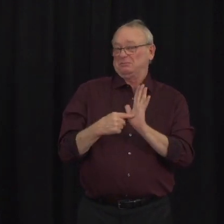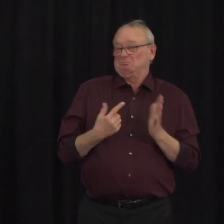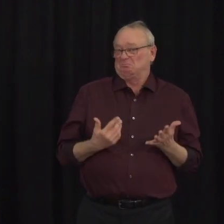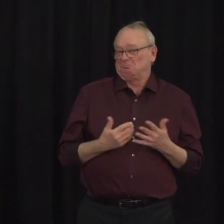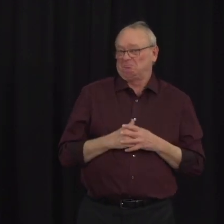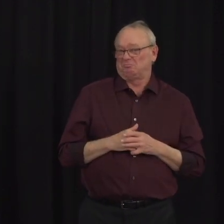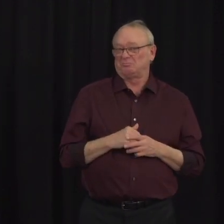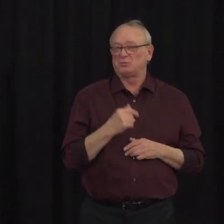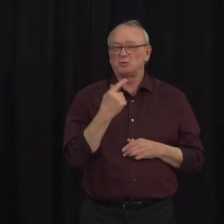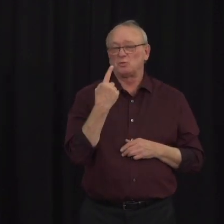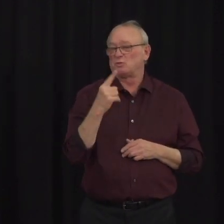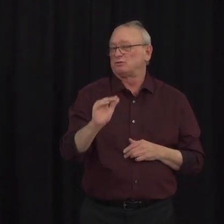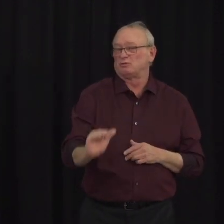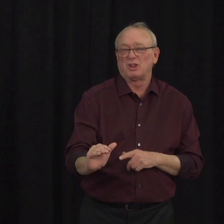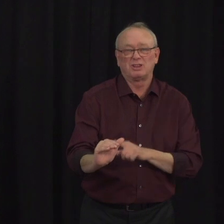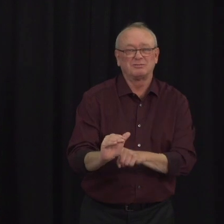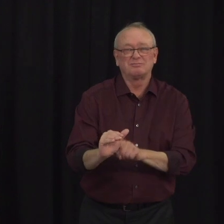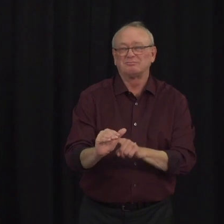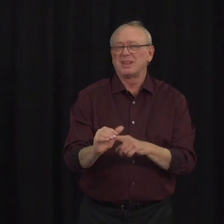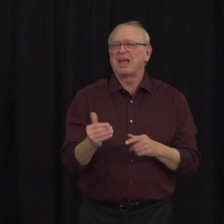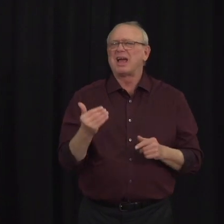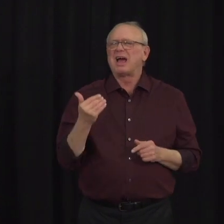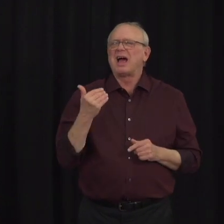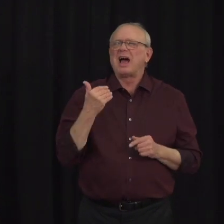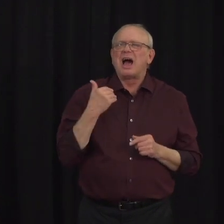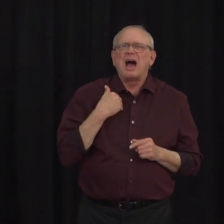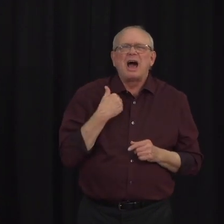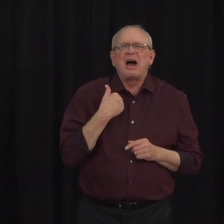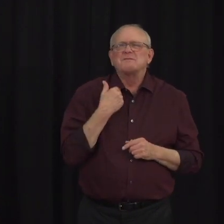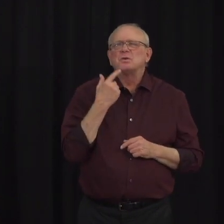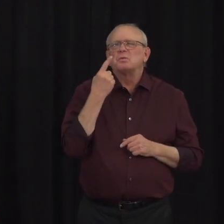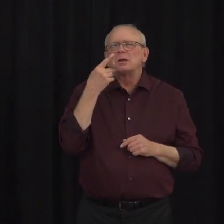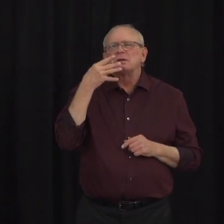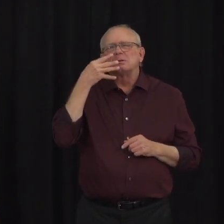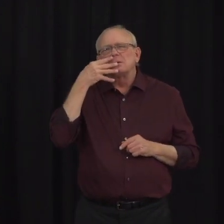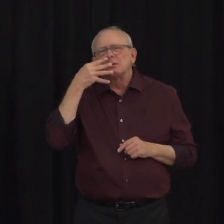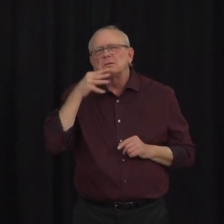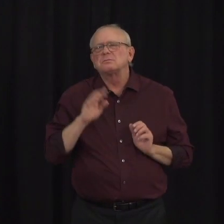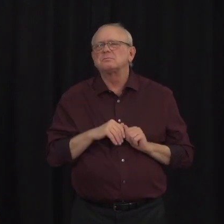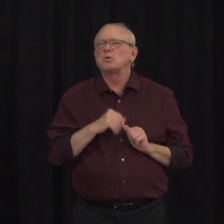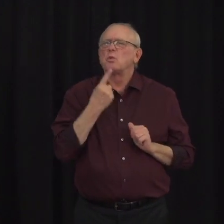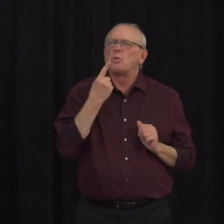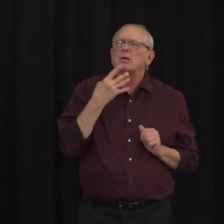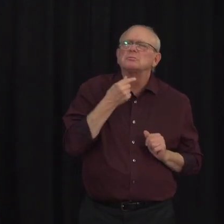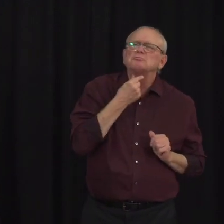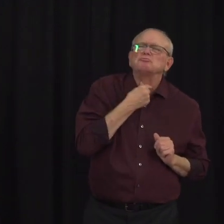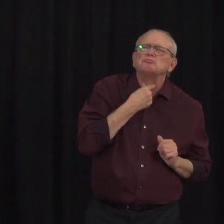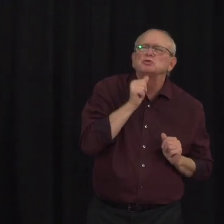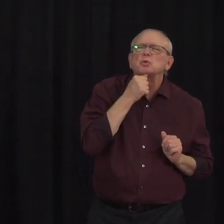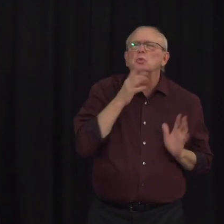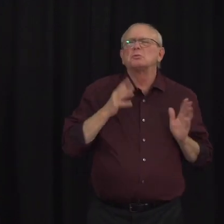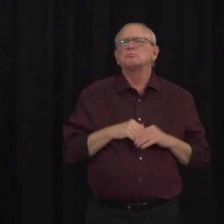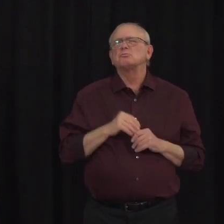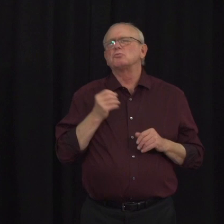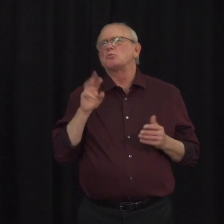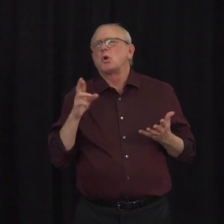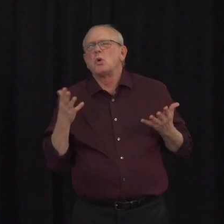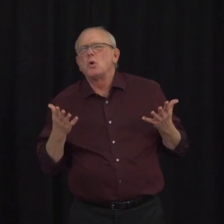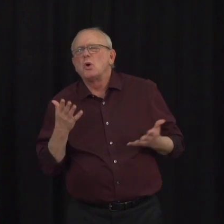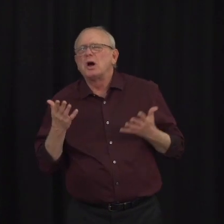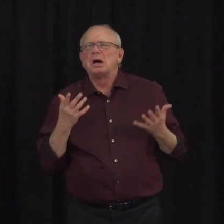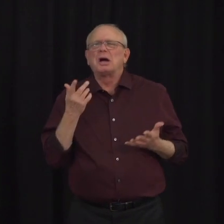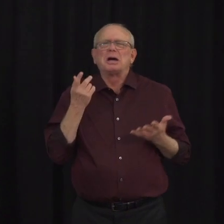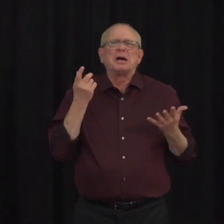other symptoms on the list, they should stay home and monitor for 24 hours. If their symptom is improving